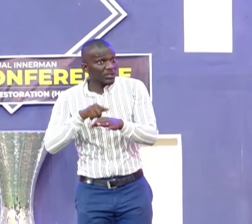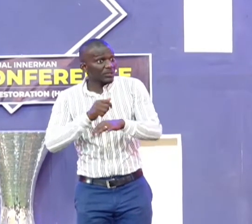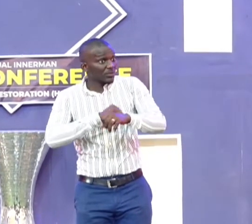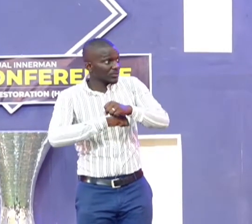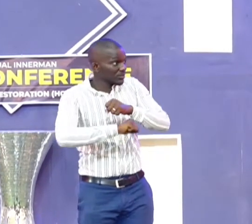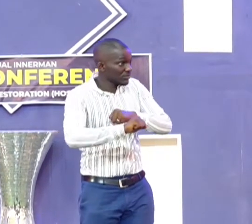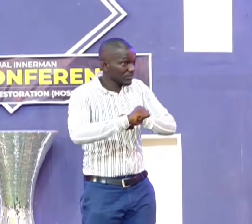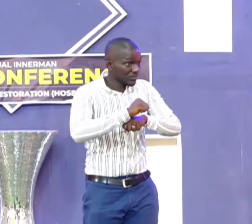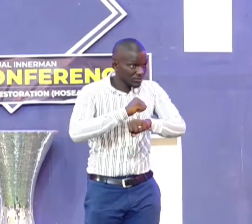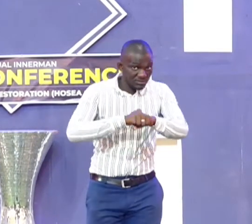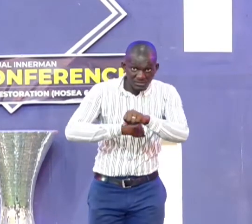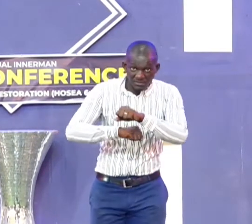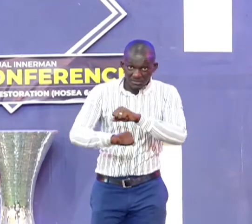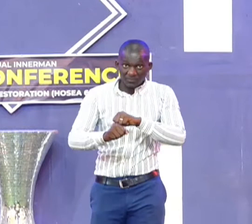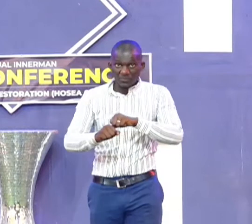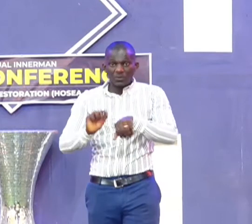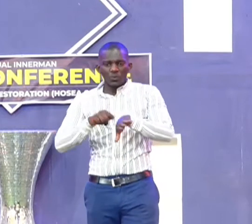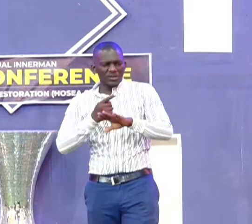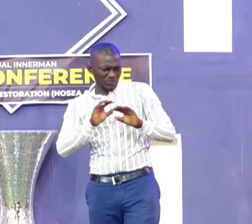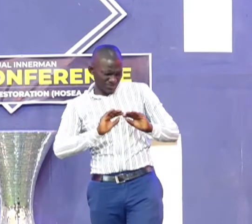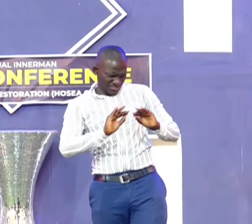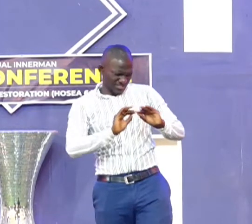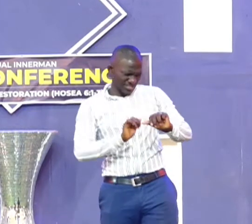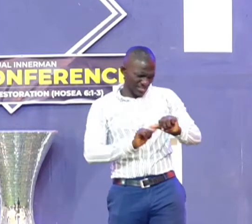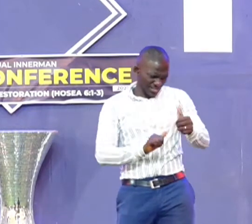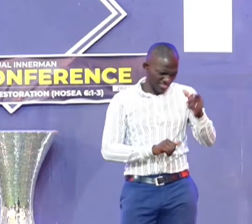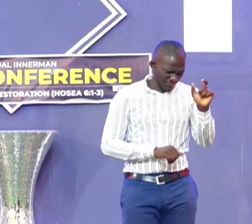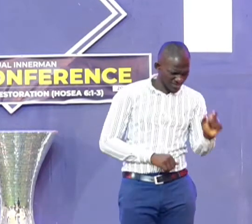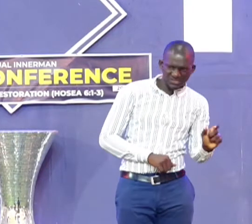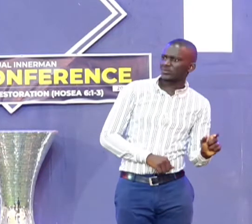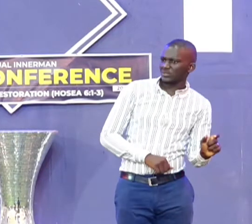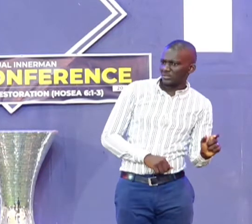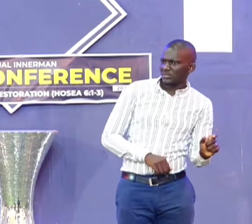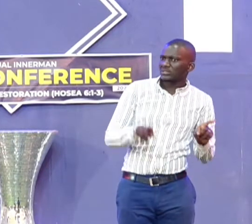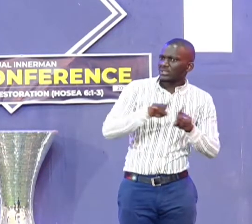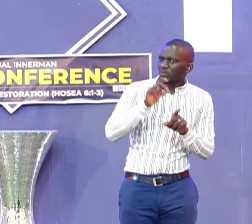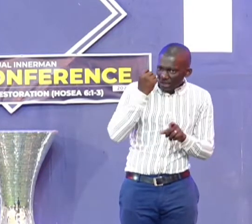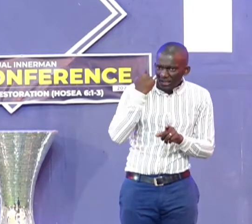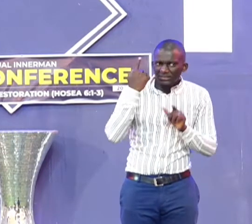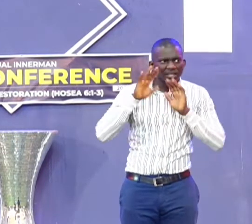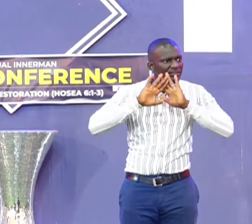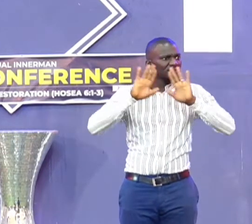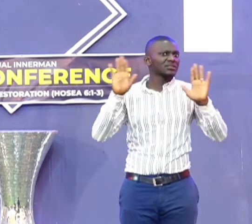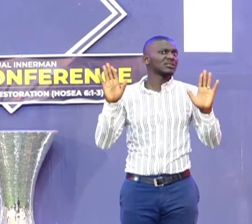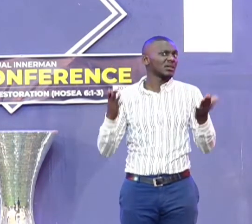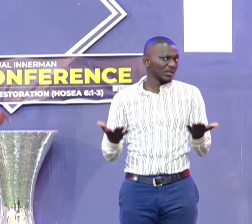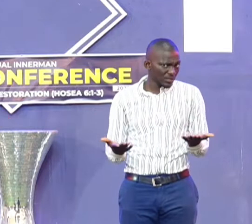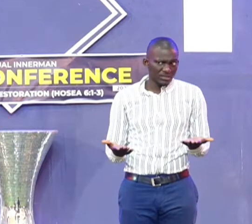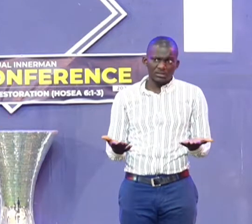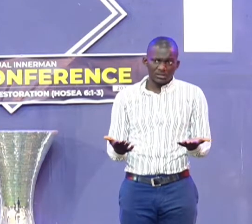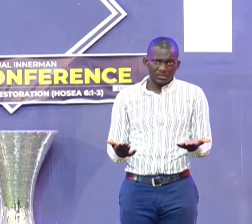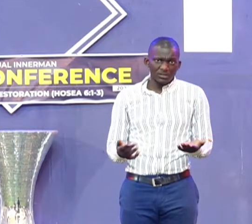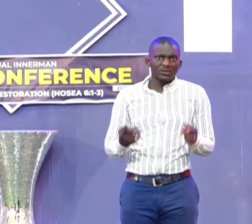Because if you put it into practice, by the time you teach it to another person, they will understand it.